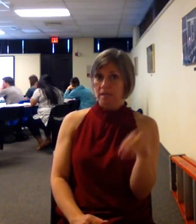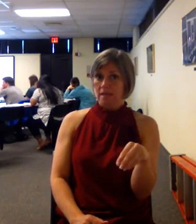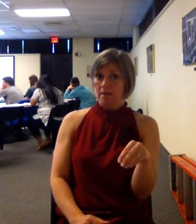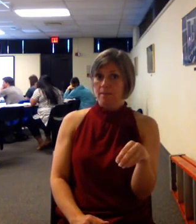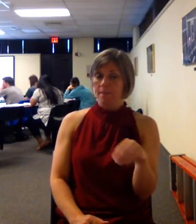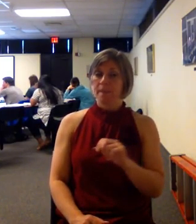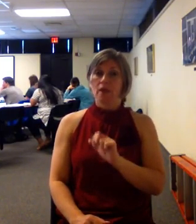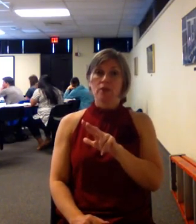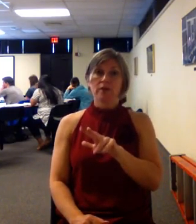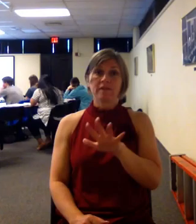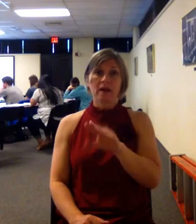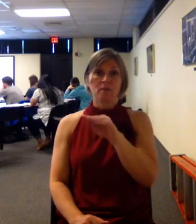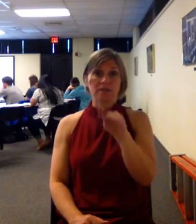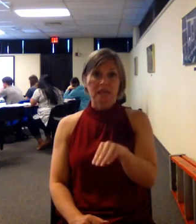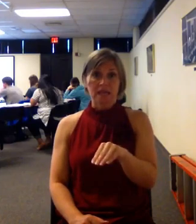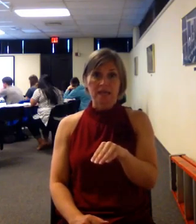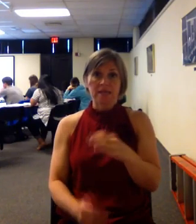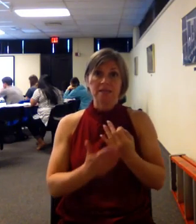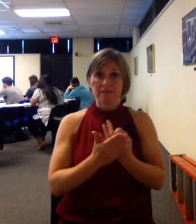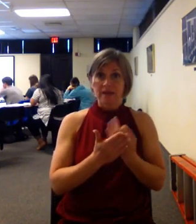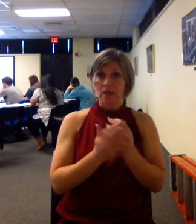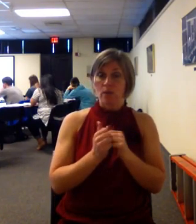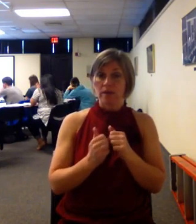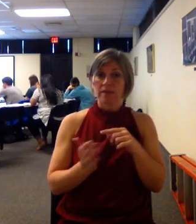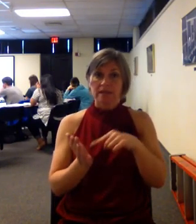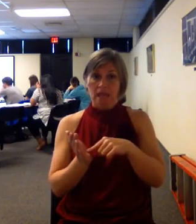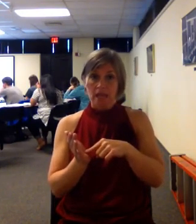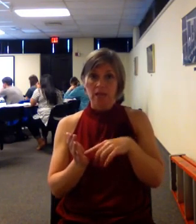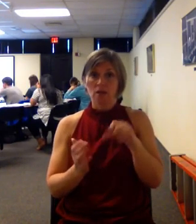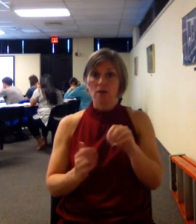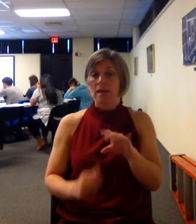35% is financed with debt, so that's the 8%.